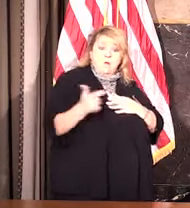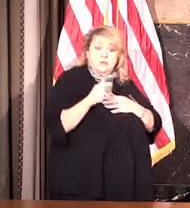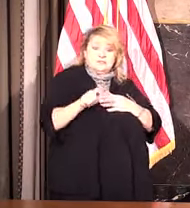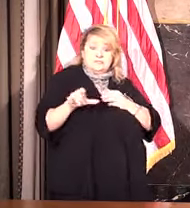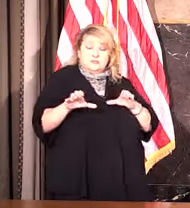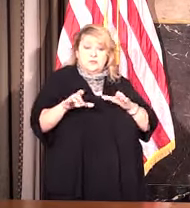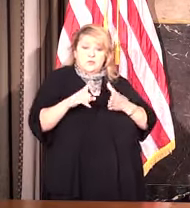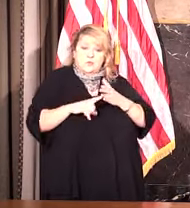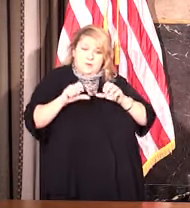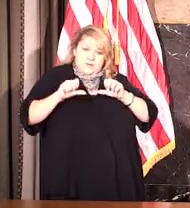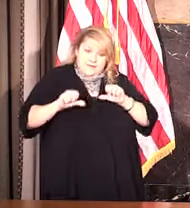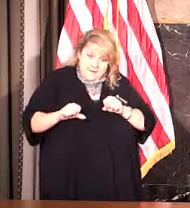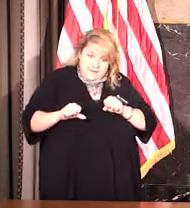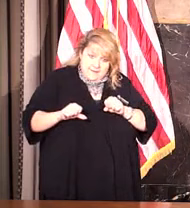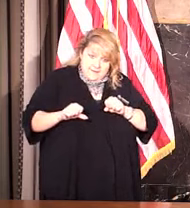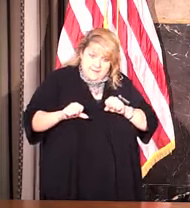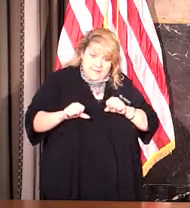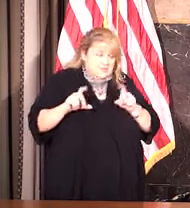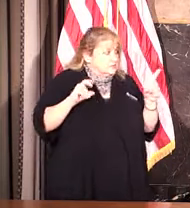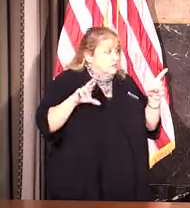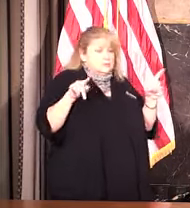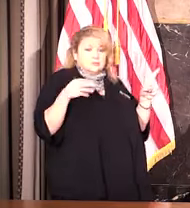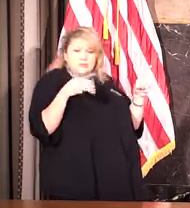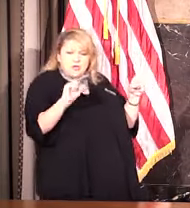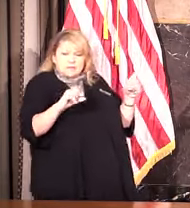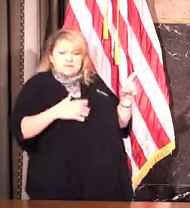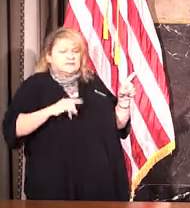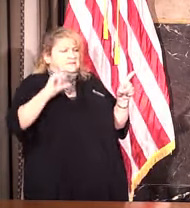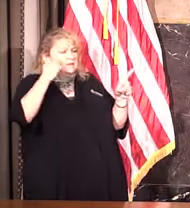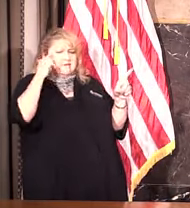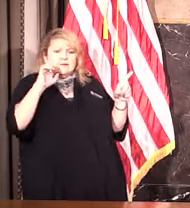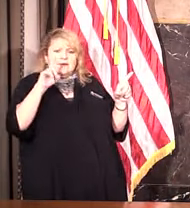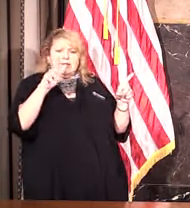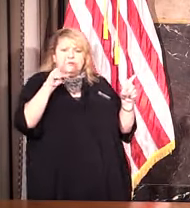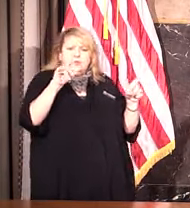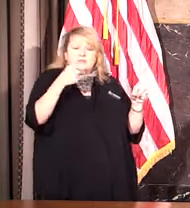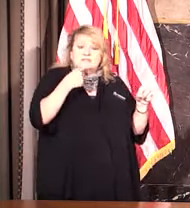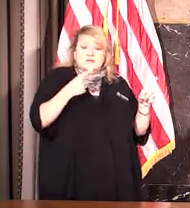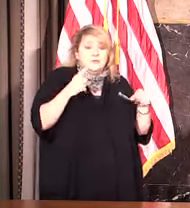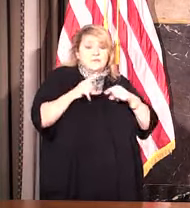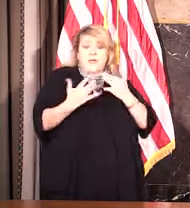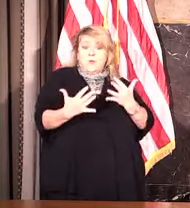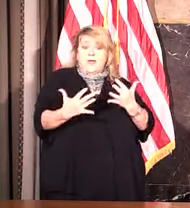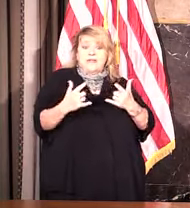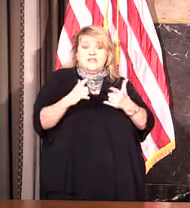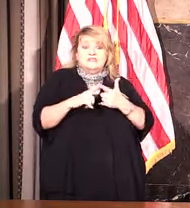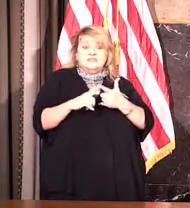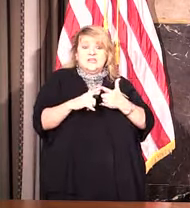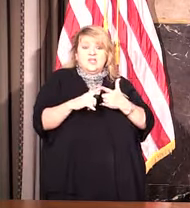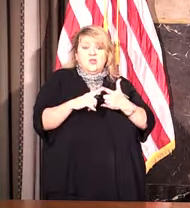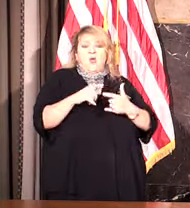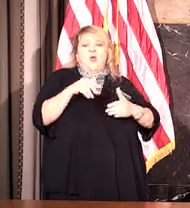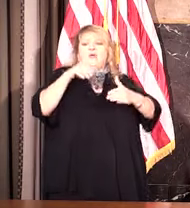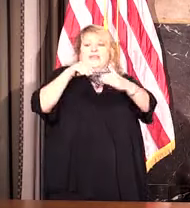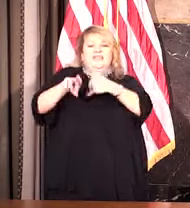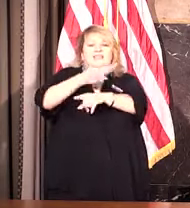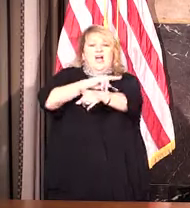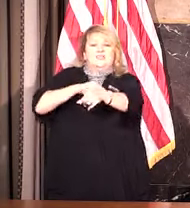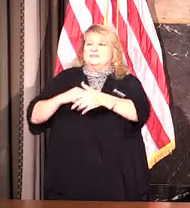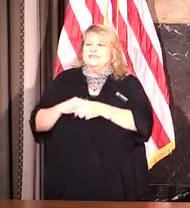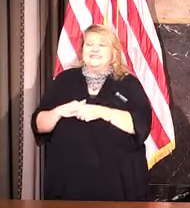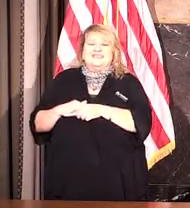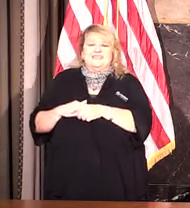because as both Dr. Thomas and Governor Edwards have said, you can't wait until you're at capacity of your hospitals, because it's too